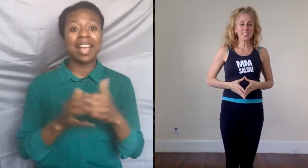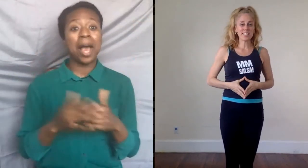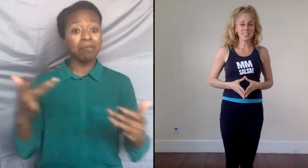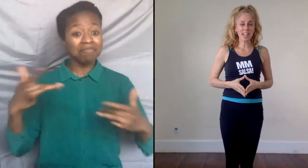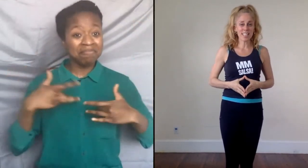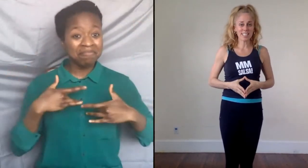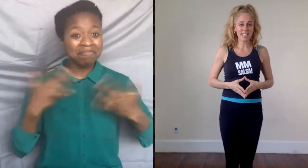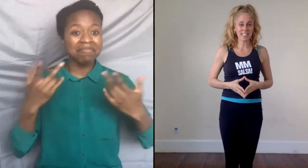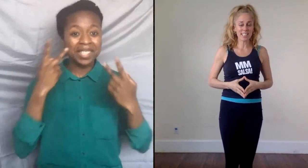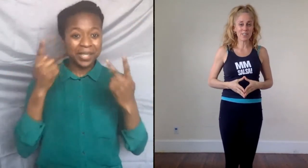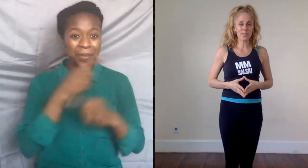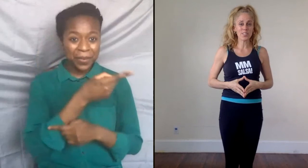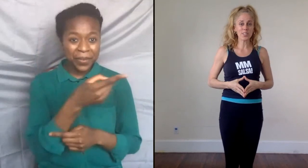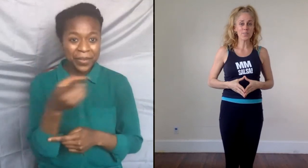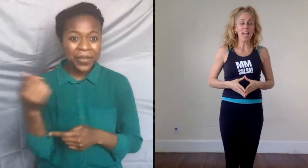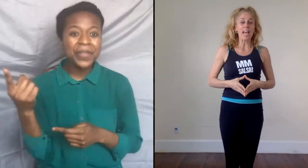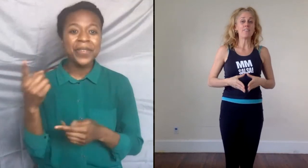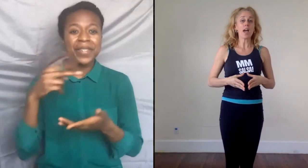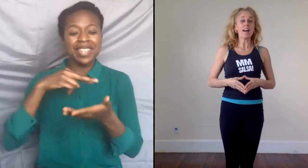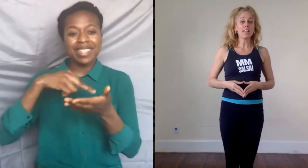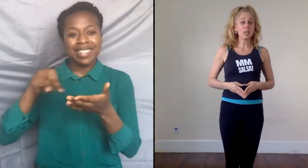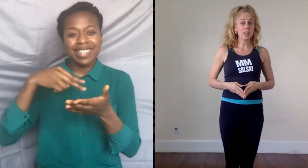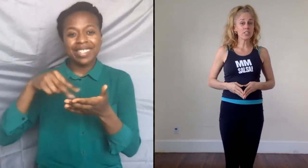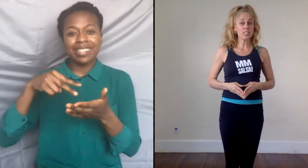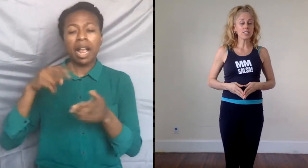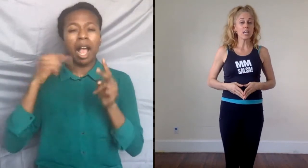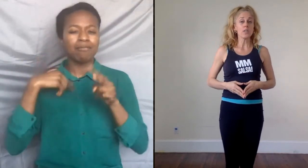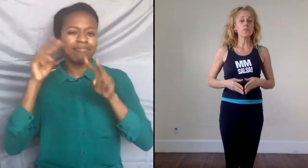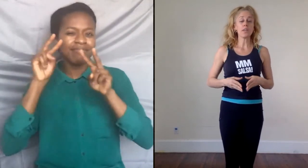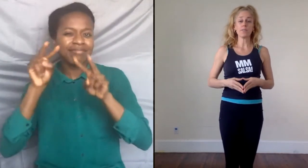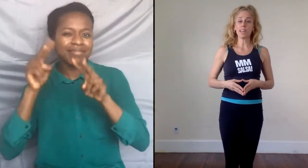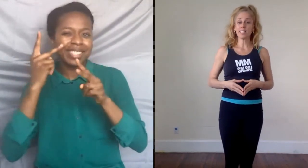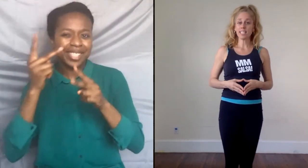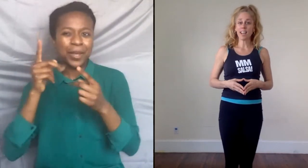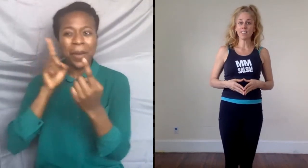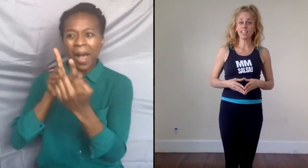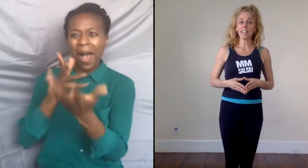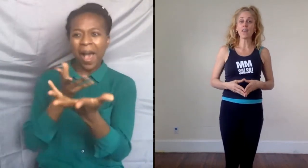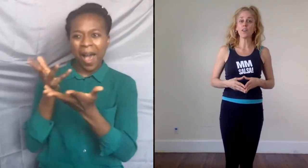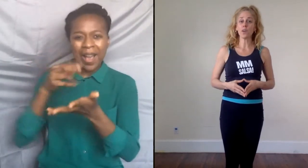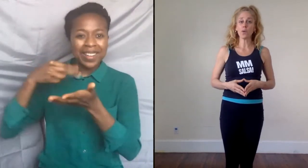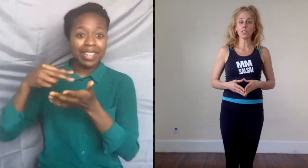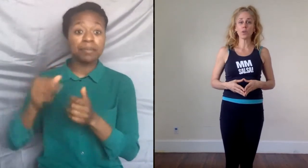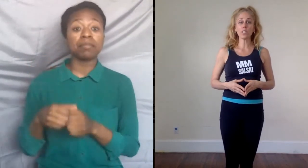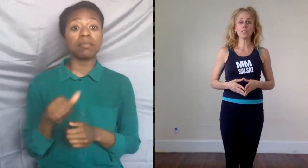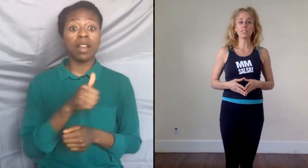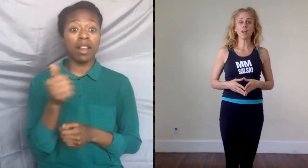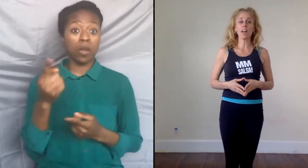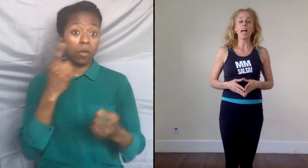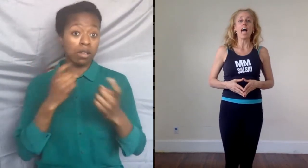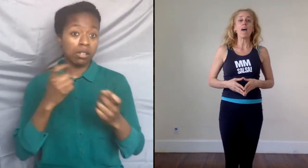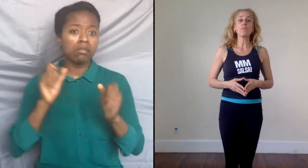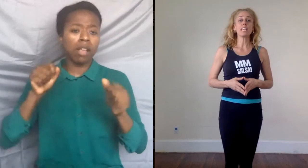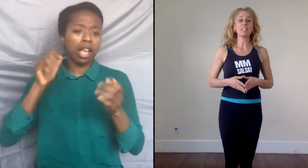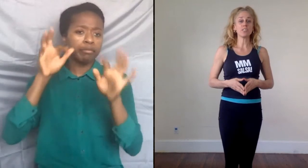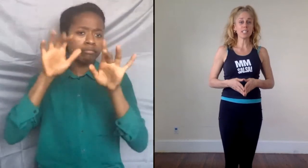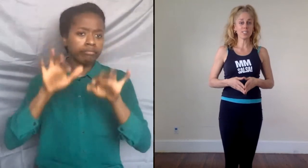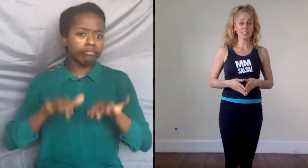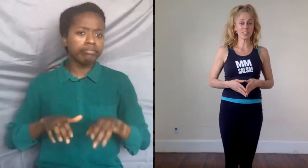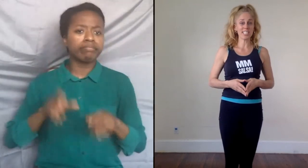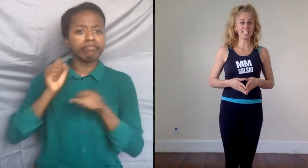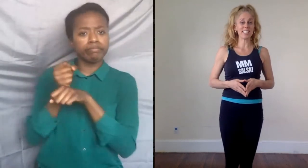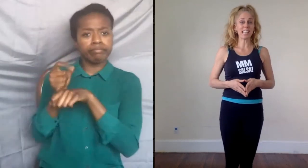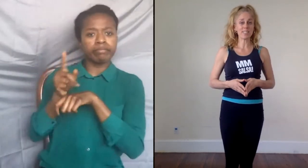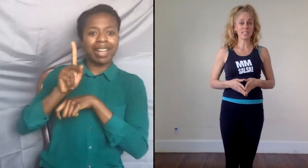able to see you guys dancing in the future. And if you have any questions, you can write to Carrie, let her know what your questions are, and we can address